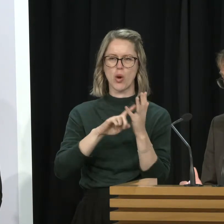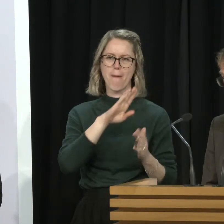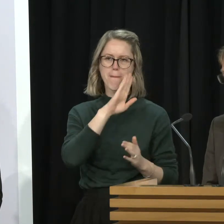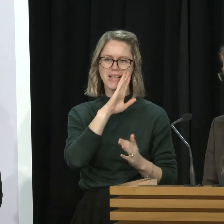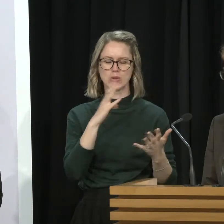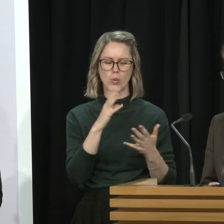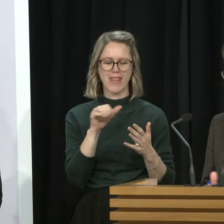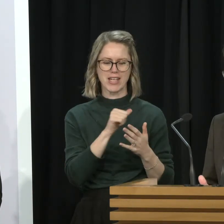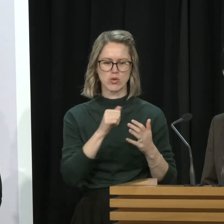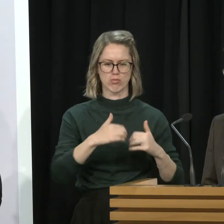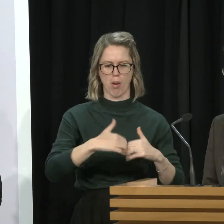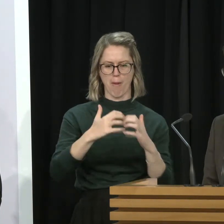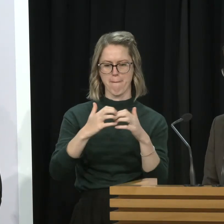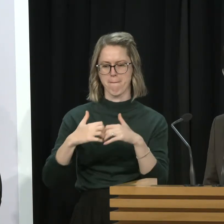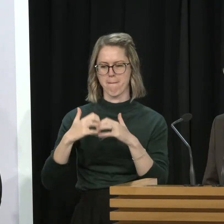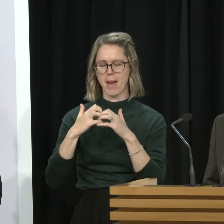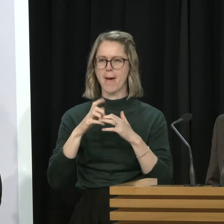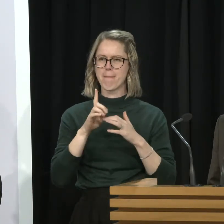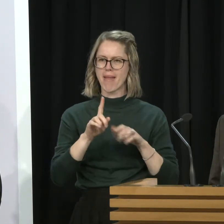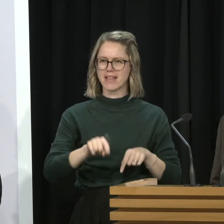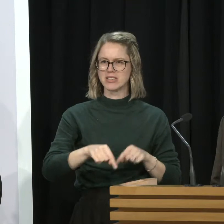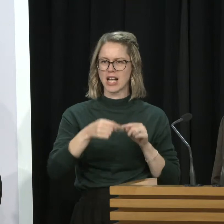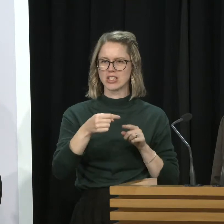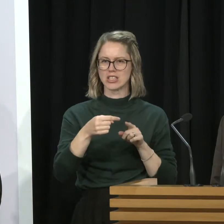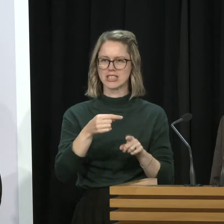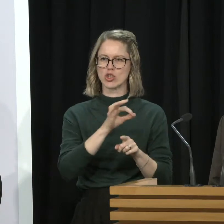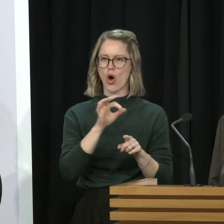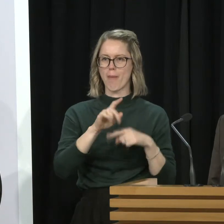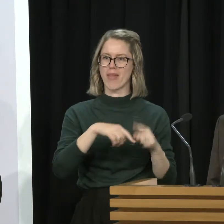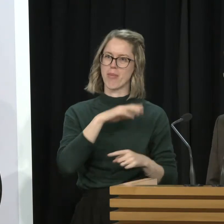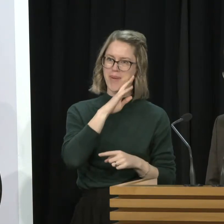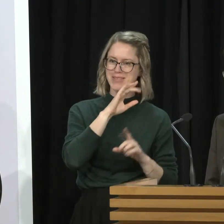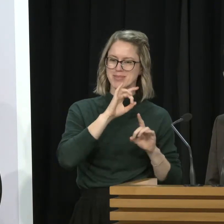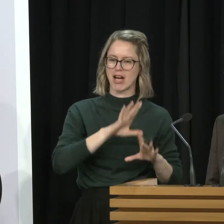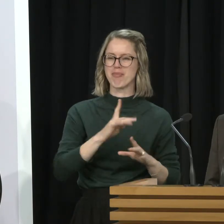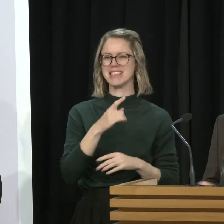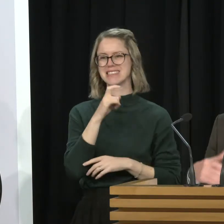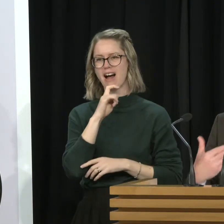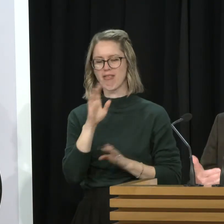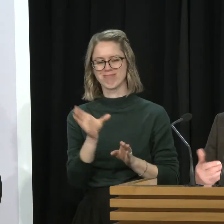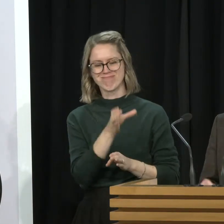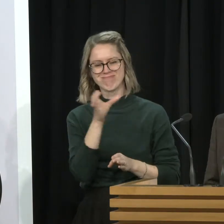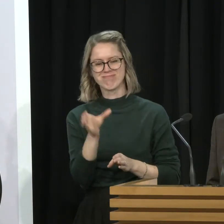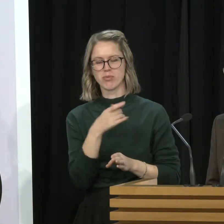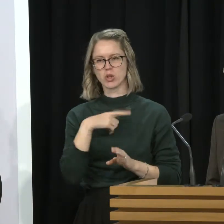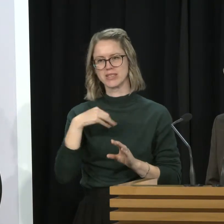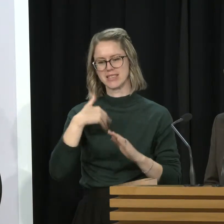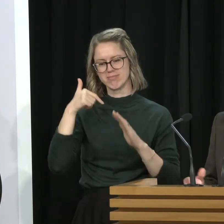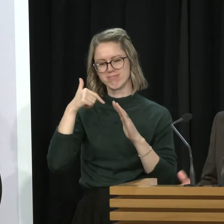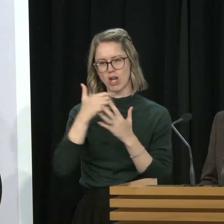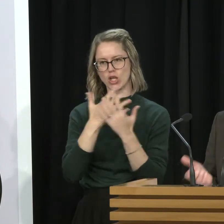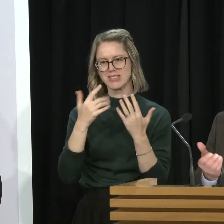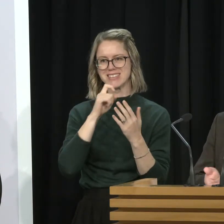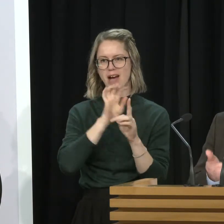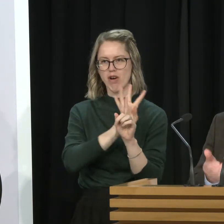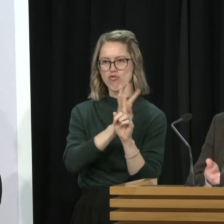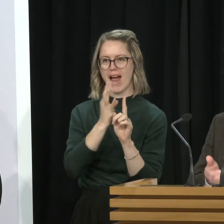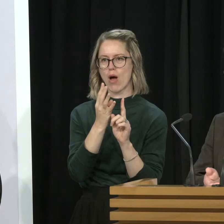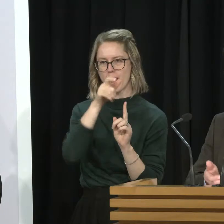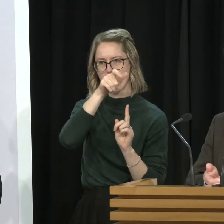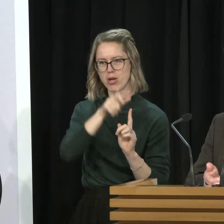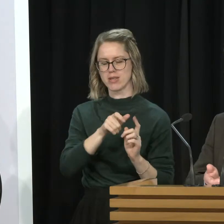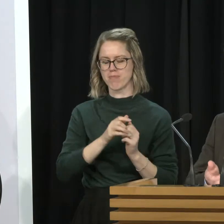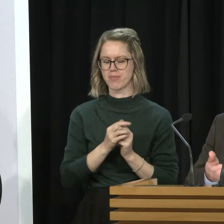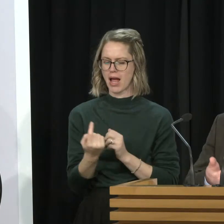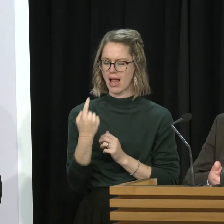to be built. The challenge with ICU beds is not the beds so much as the staffing of them, because they require intensive staffing. One of the things we did